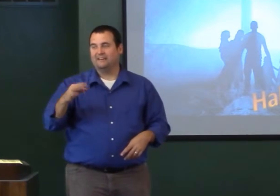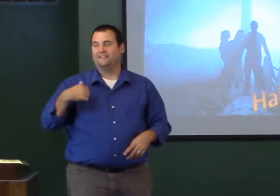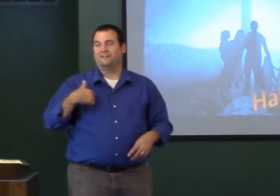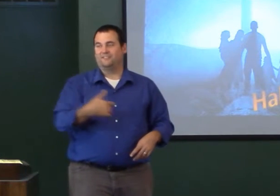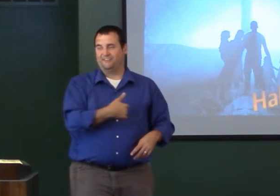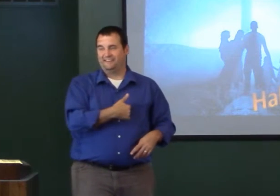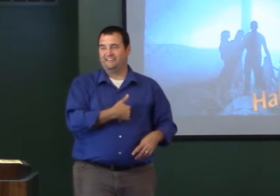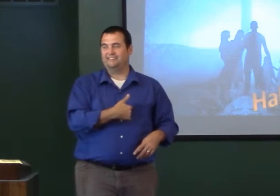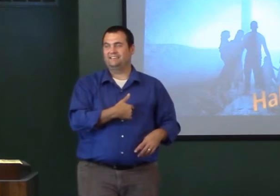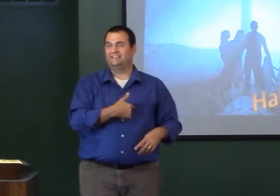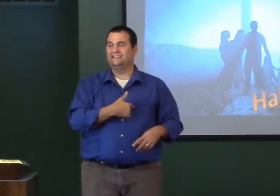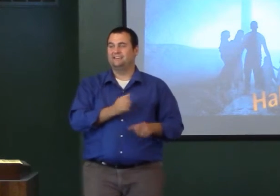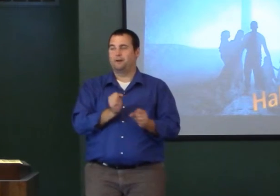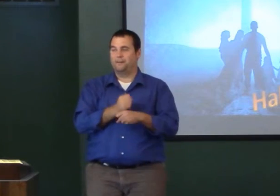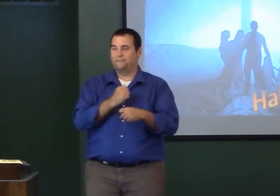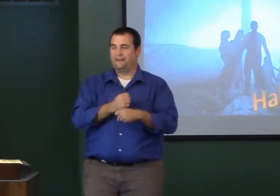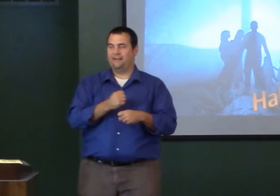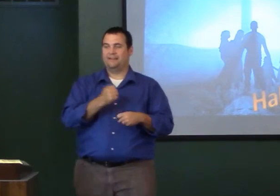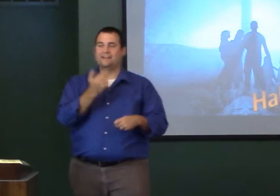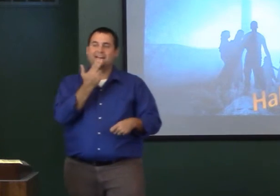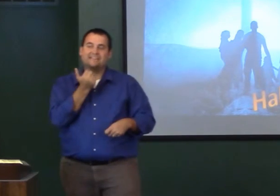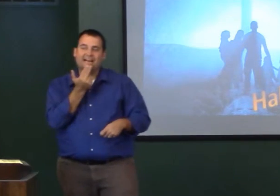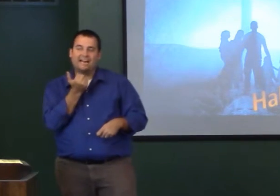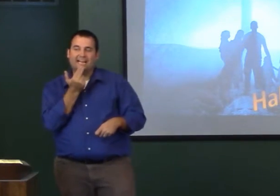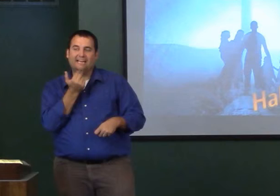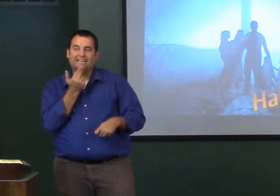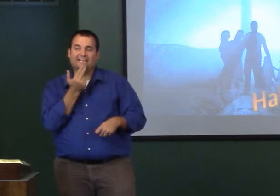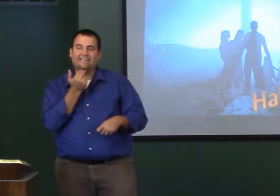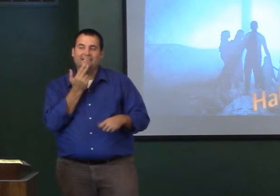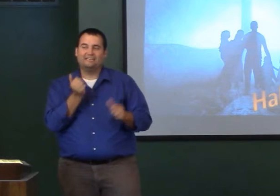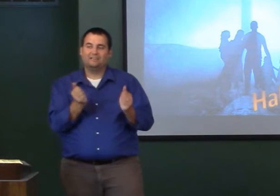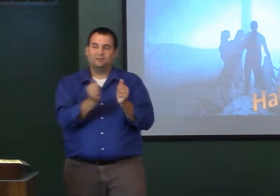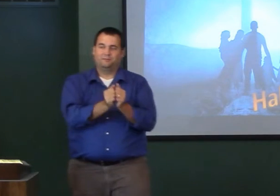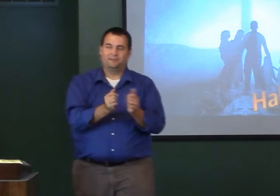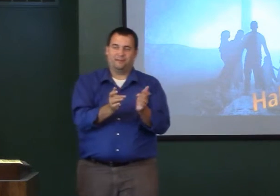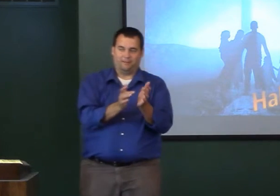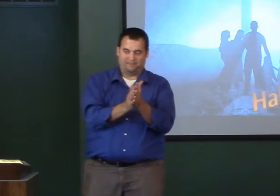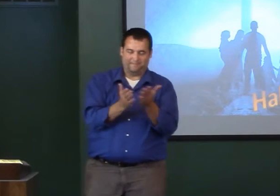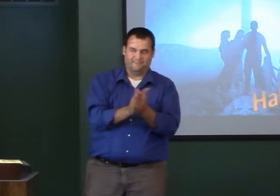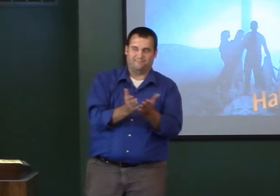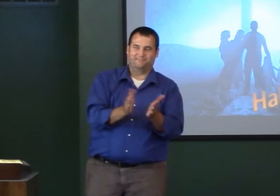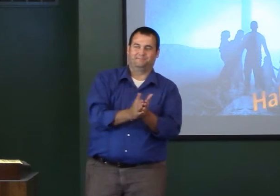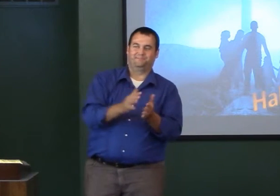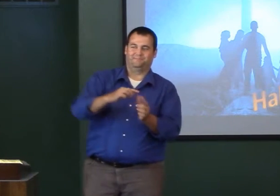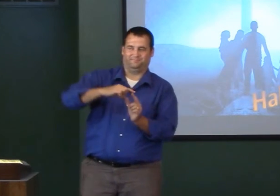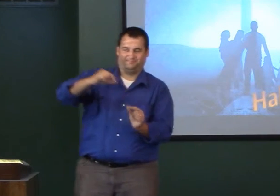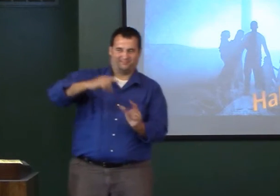That's a good idea if we make candy with